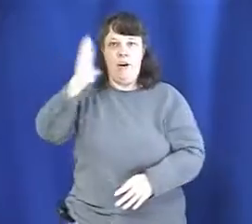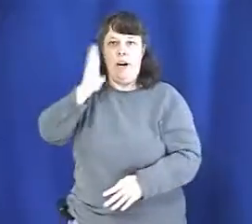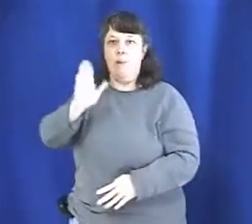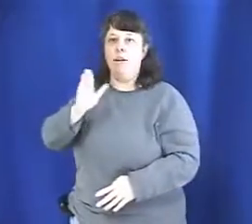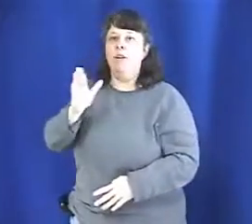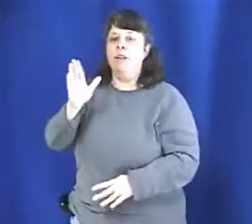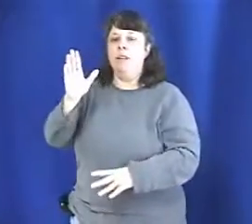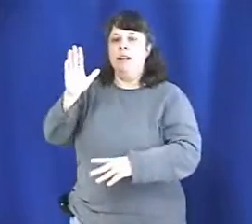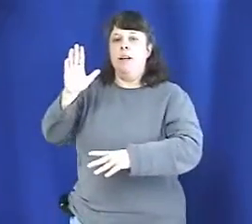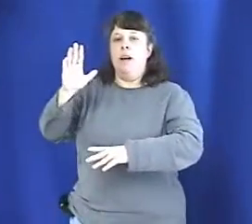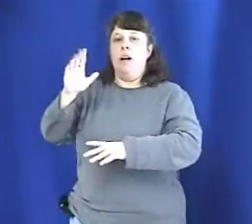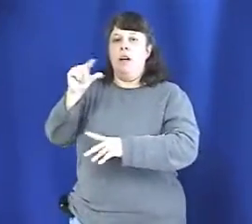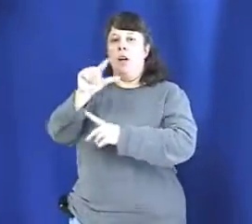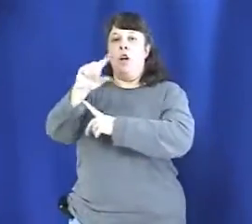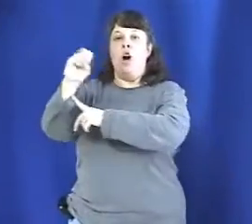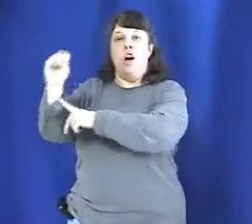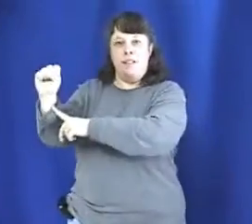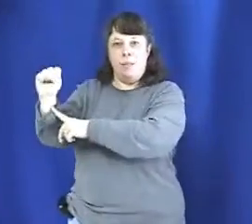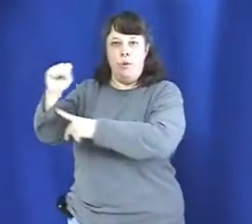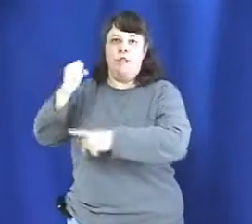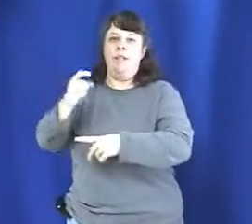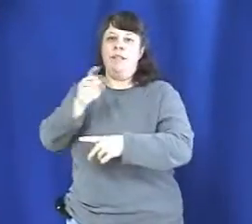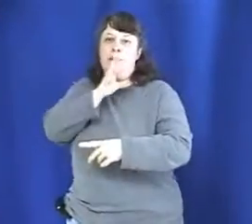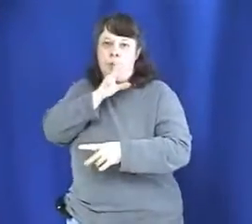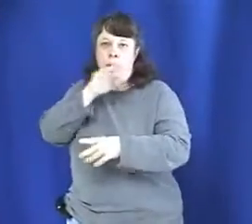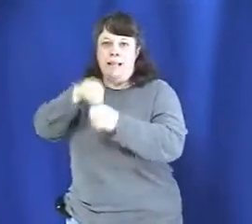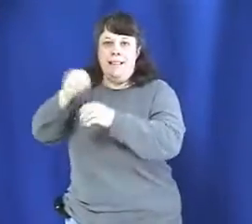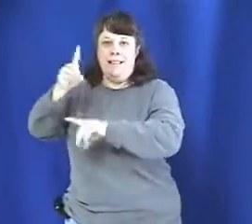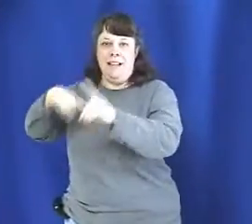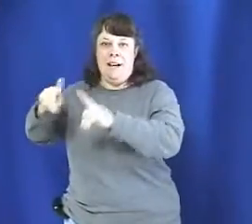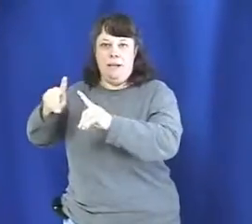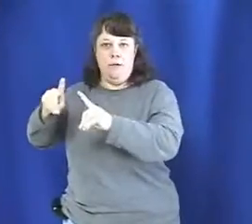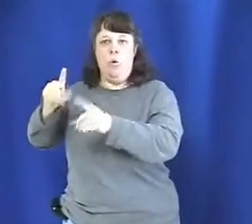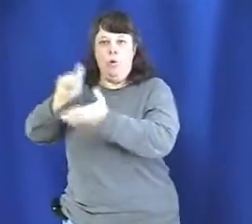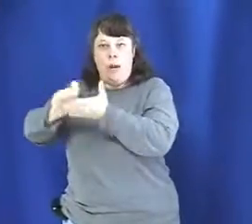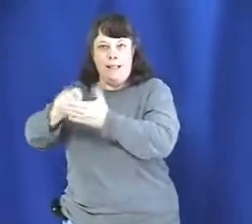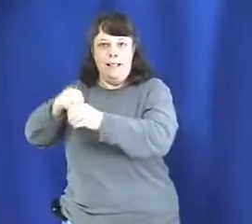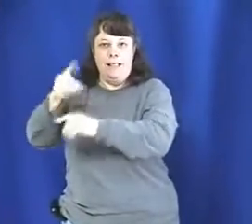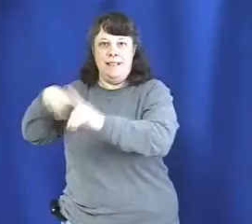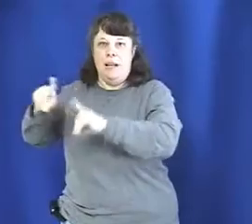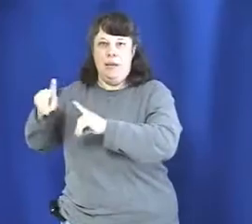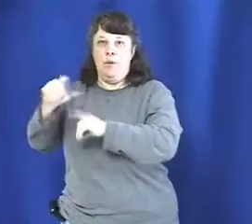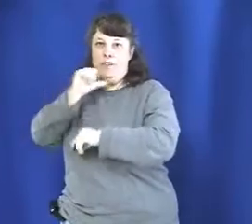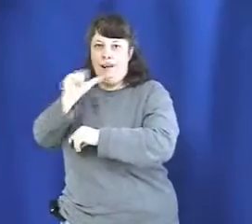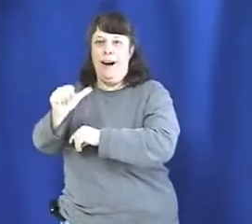I will gloss, which is to speak in sign or write in sign, which is not